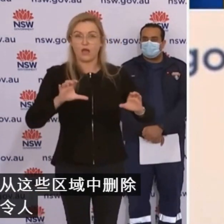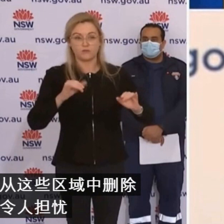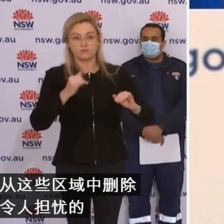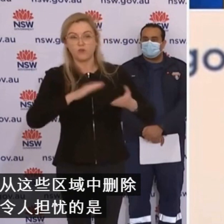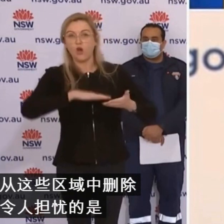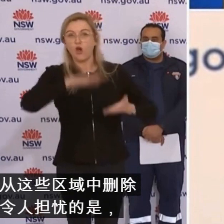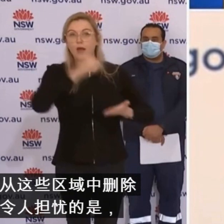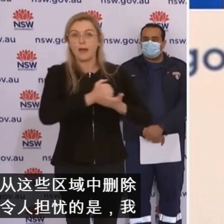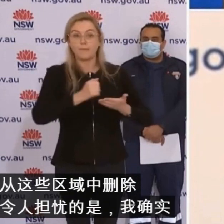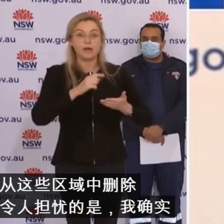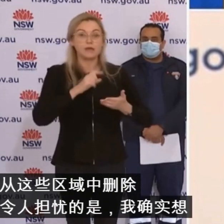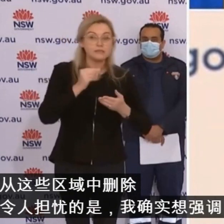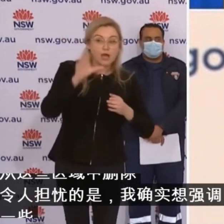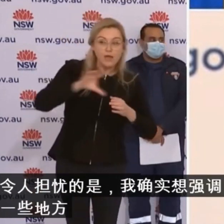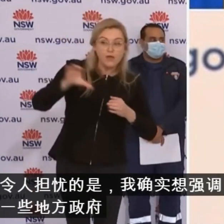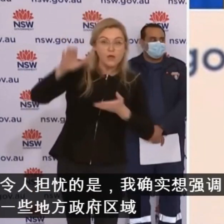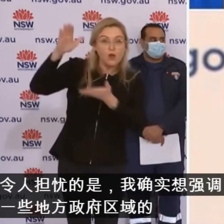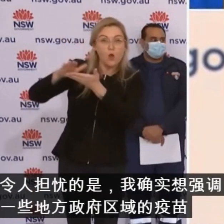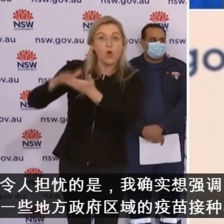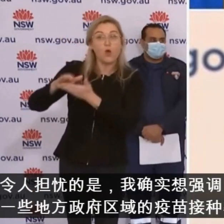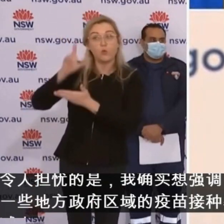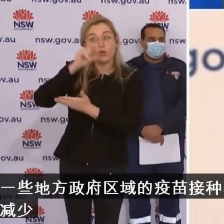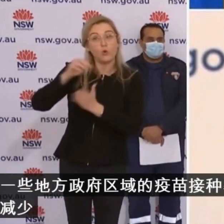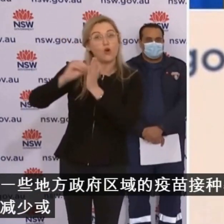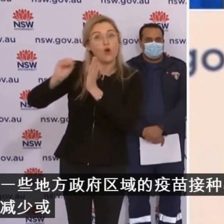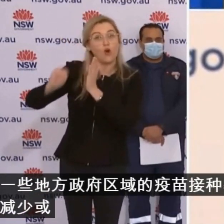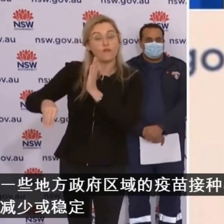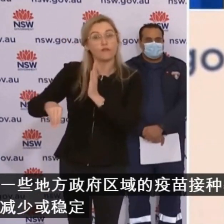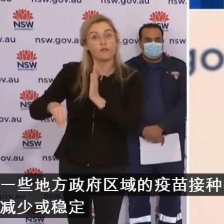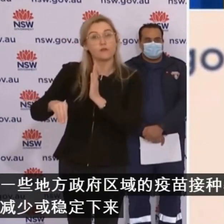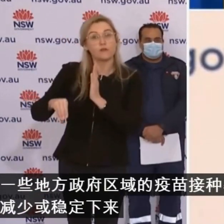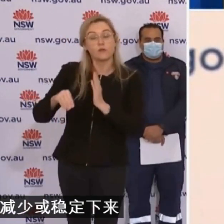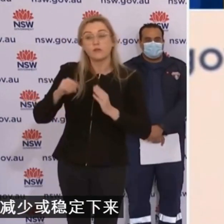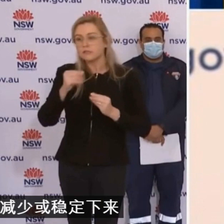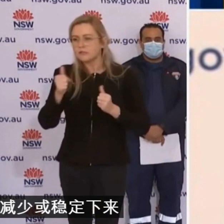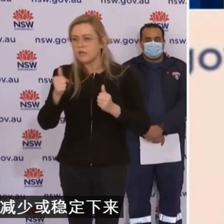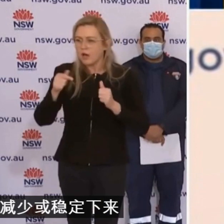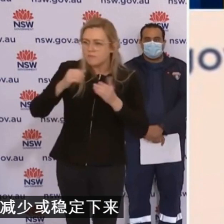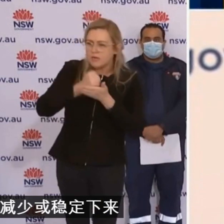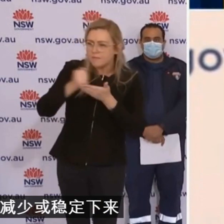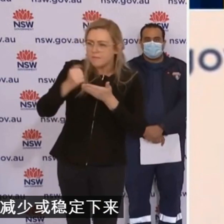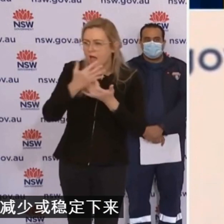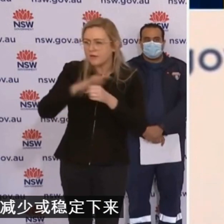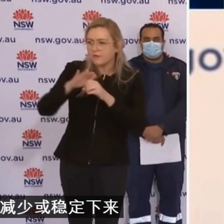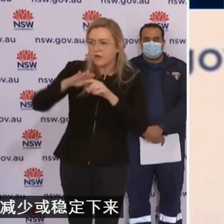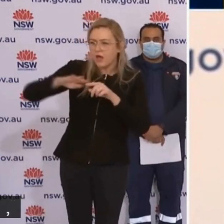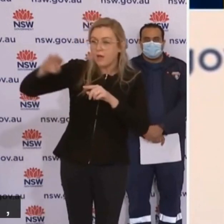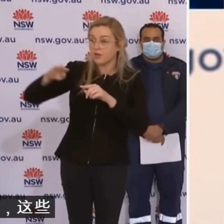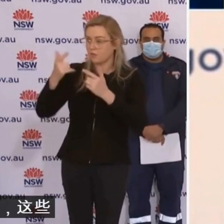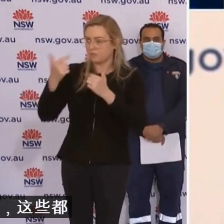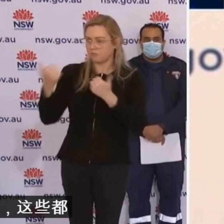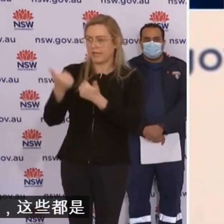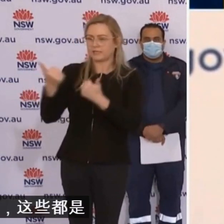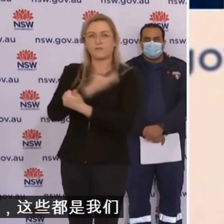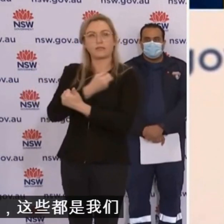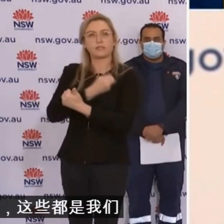of concern. And I do want to stress that. A few local government areas have had a reduction or stabilisation in case numbers, very high rates of vaccination. And these